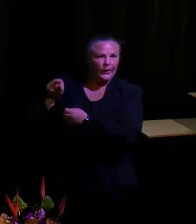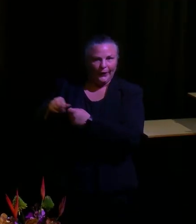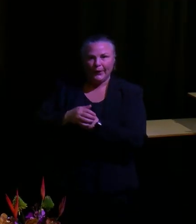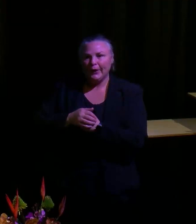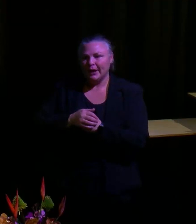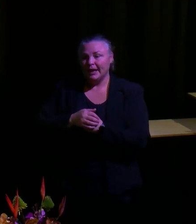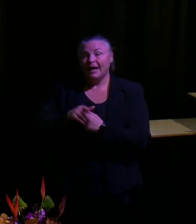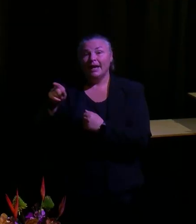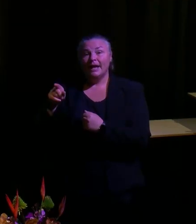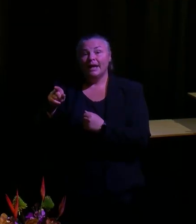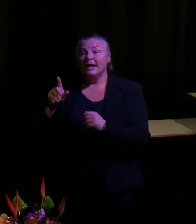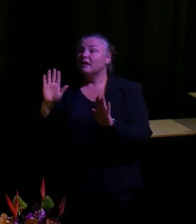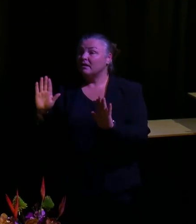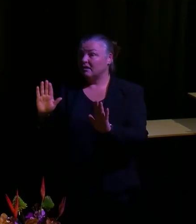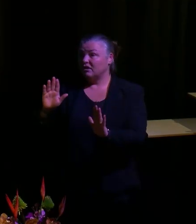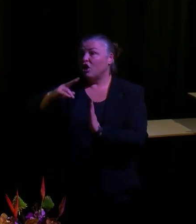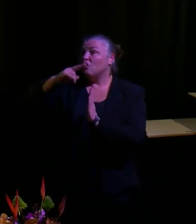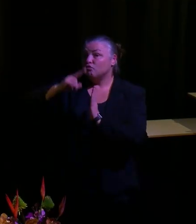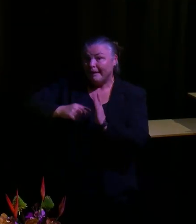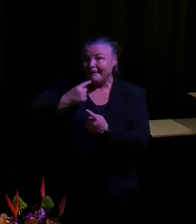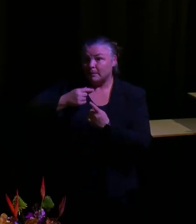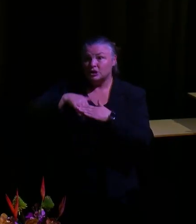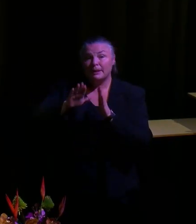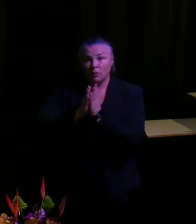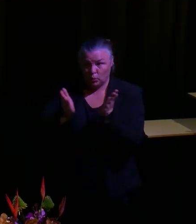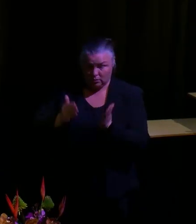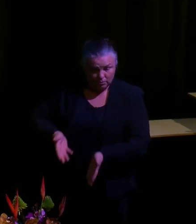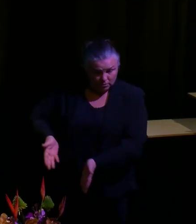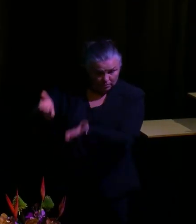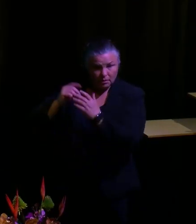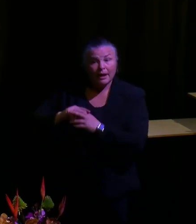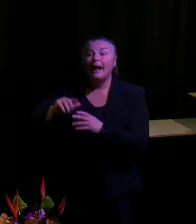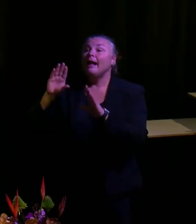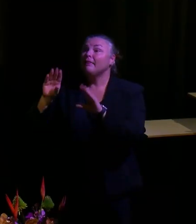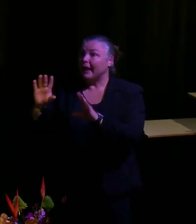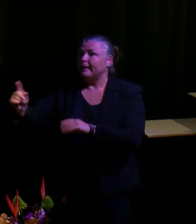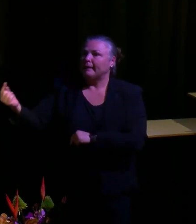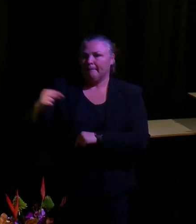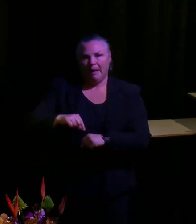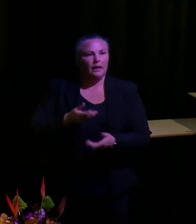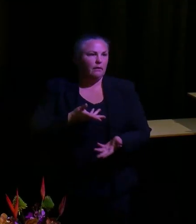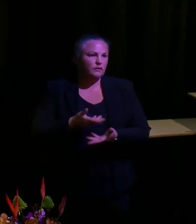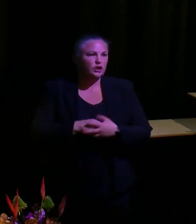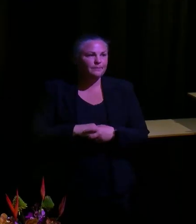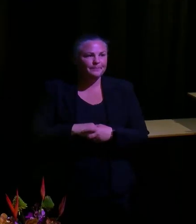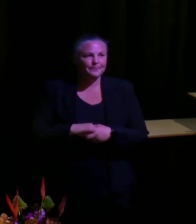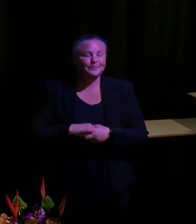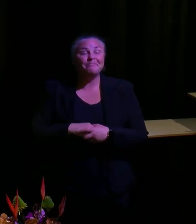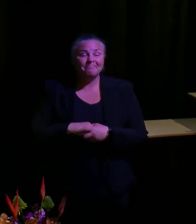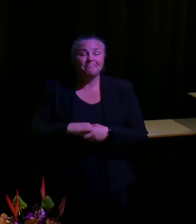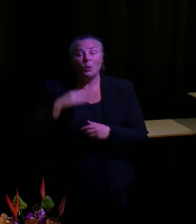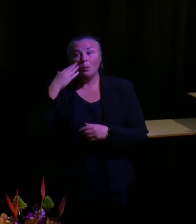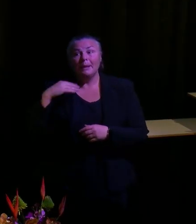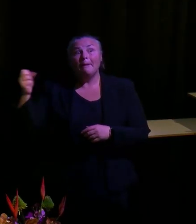she said, have a look at the book, read the information in the book, and then come back and have a conversation with us. And when she did...